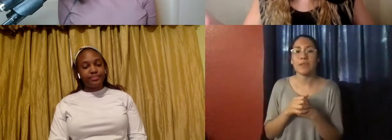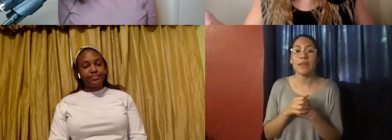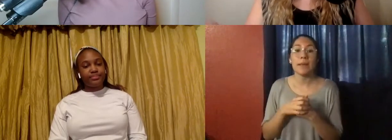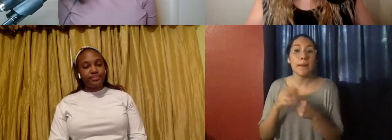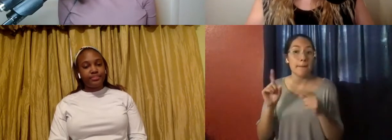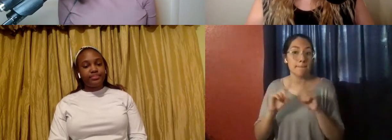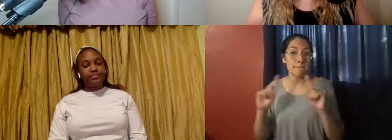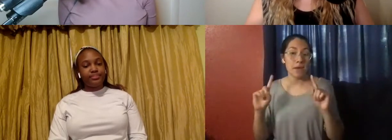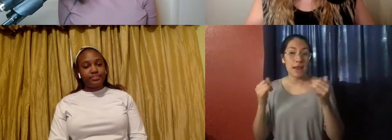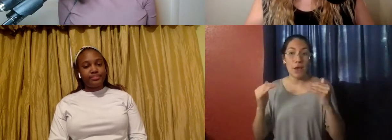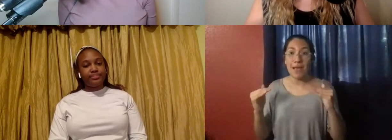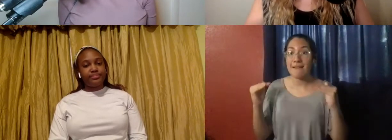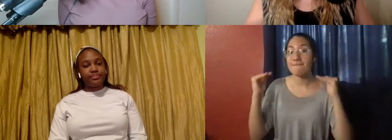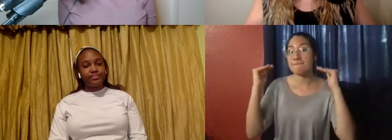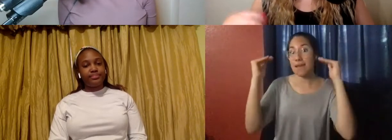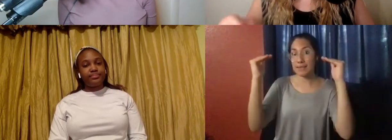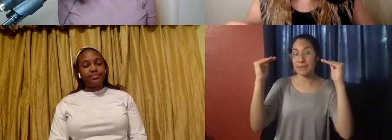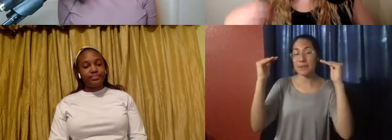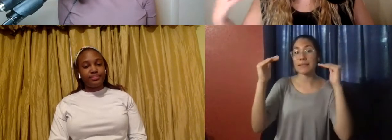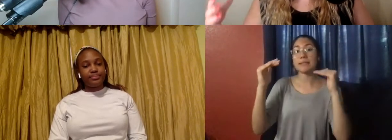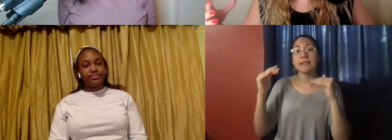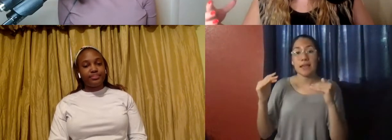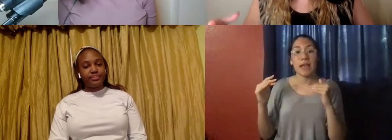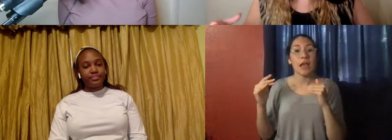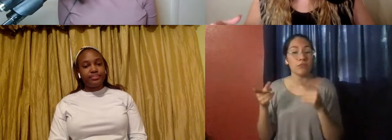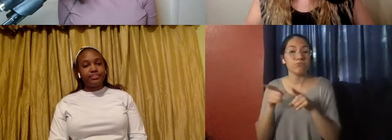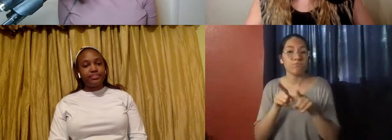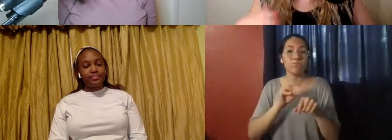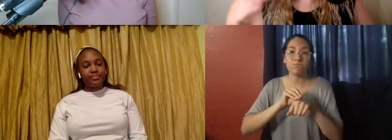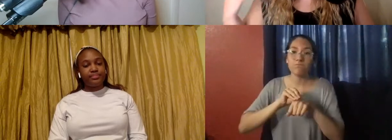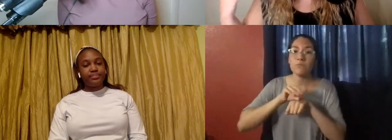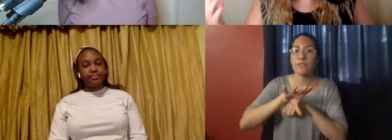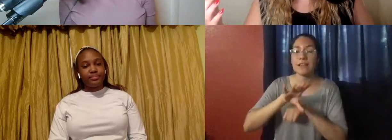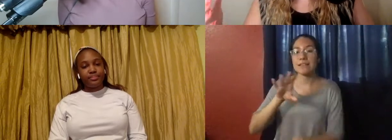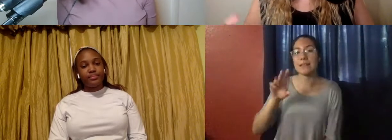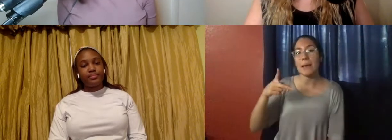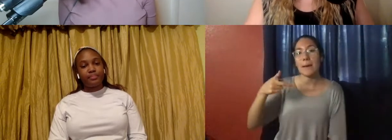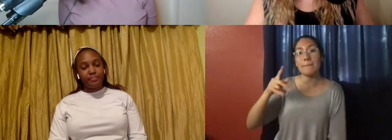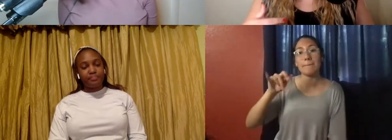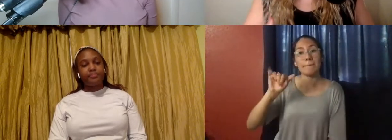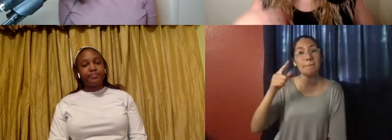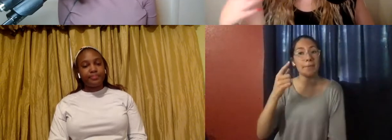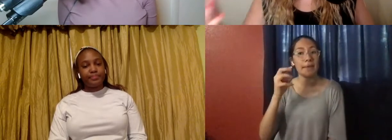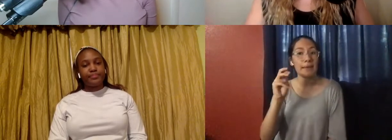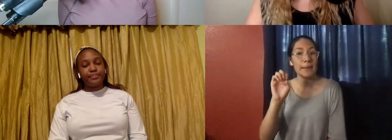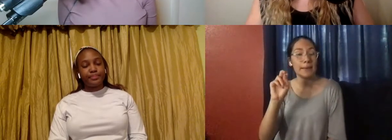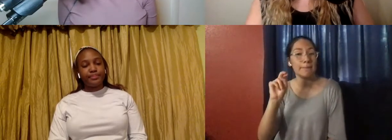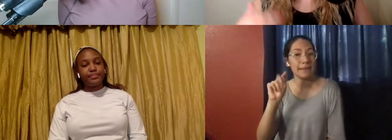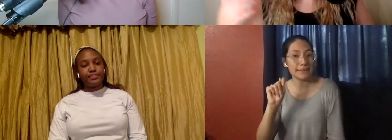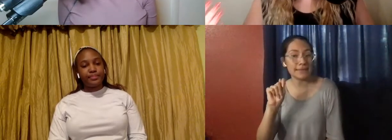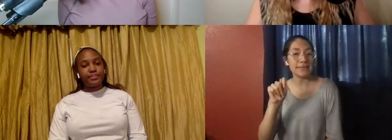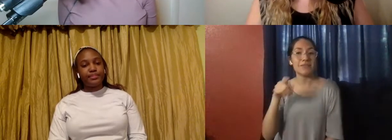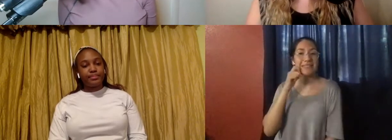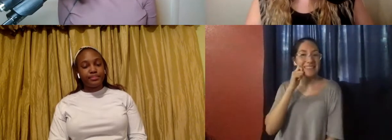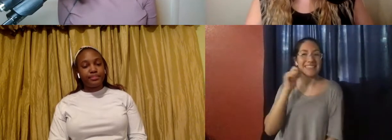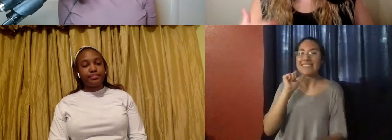advancements, and also advancements in affecting pigmentation of the skin, because it really wasn't safe for people of color,